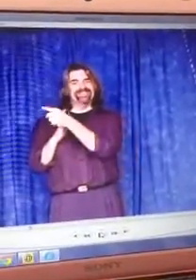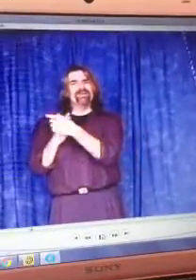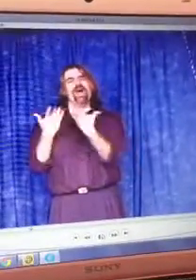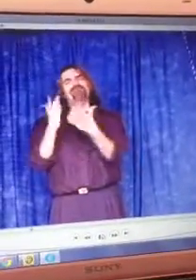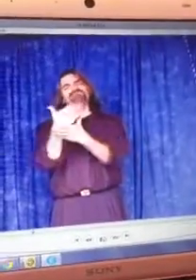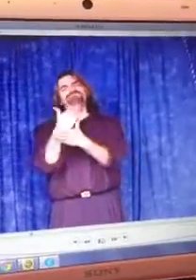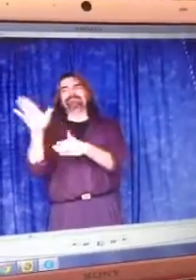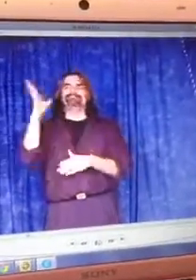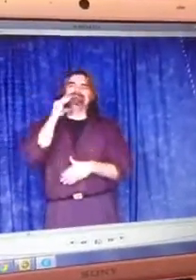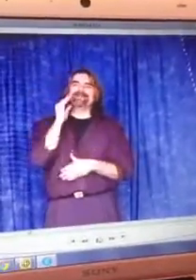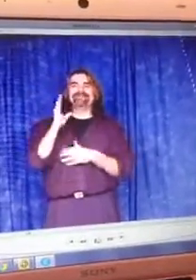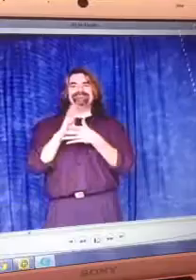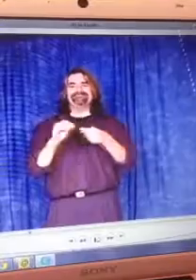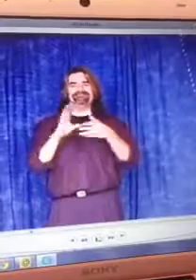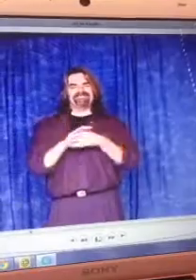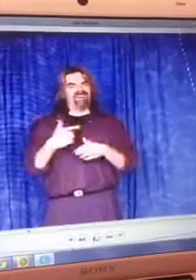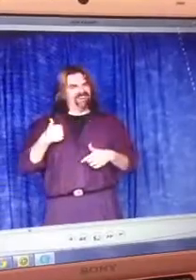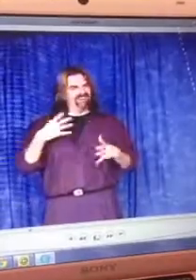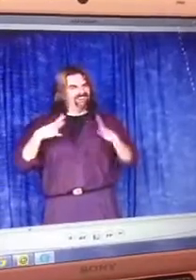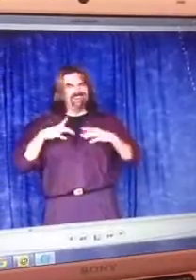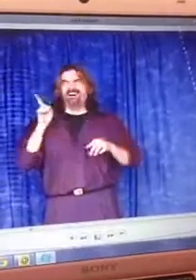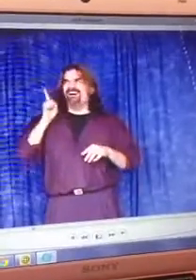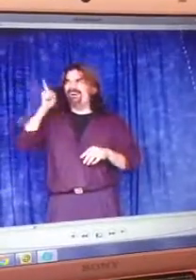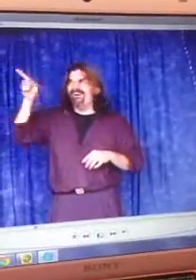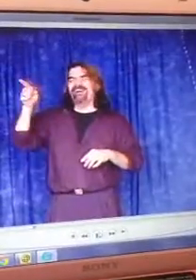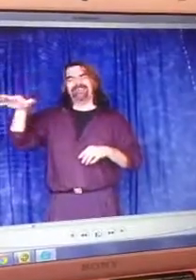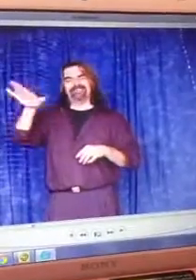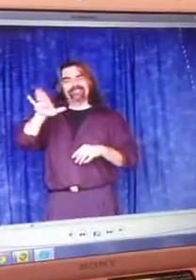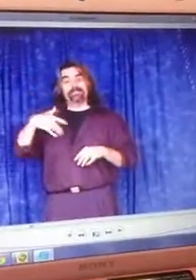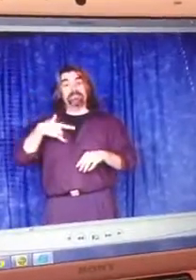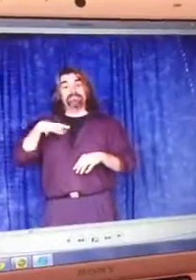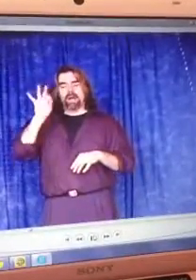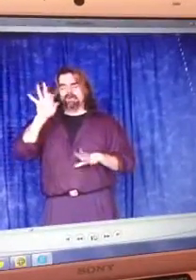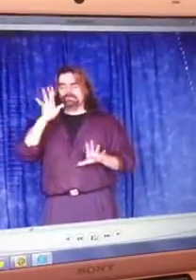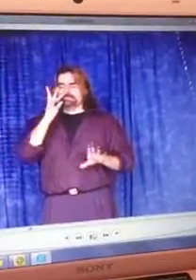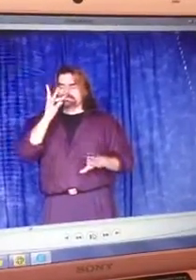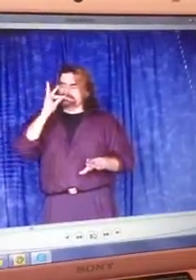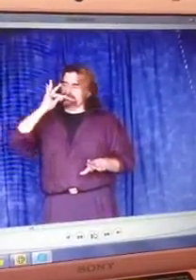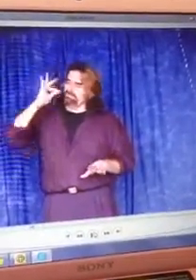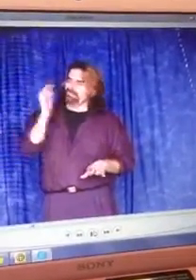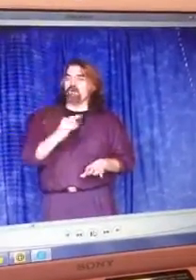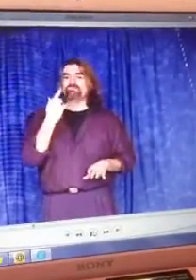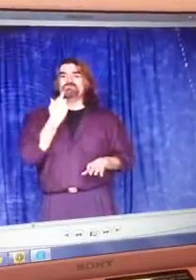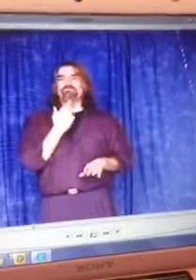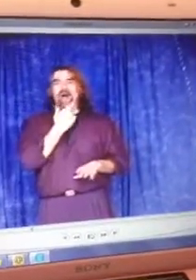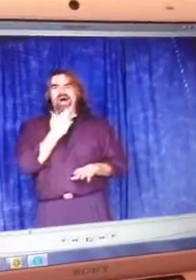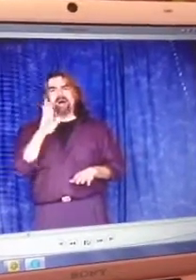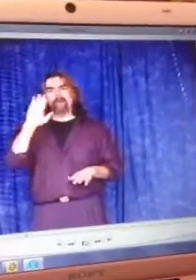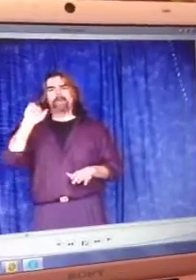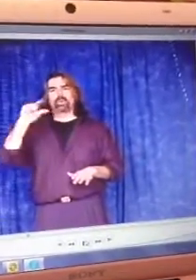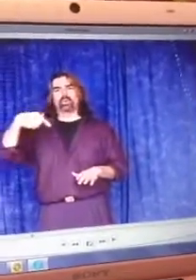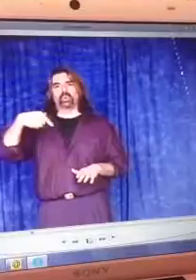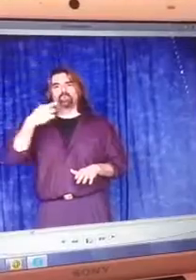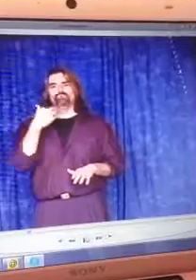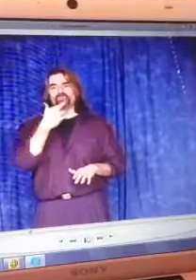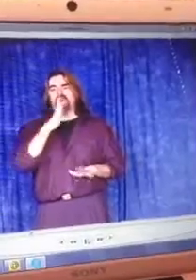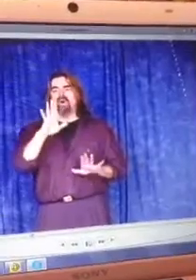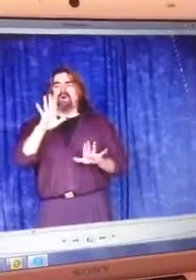pastor wanted to share an experience that he had and when he was off, and he went to this restaurant, a